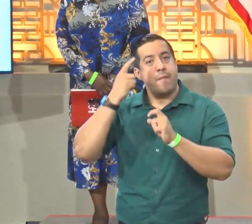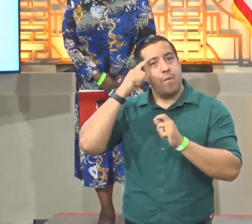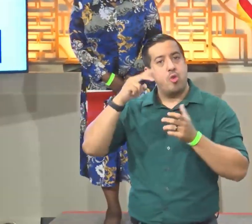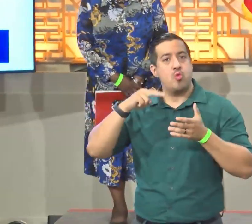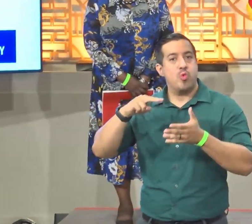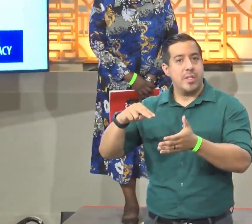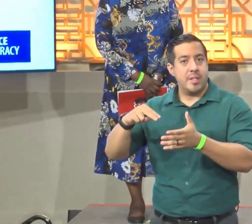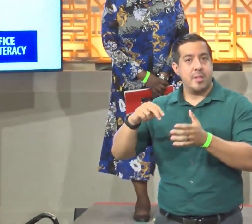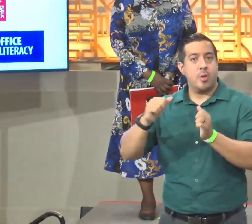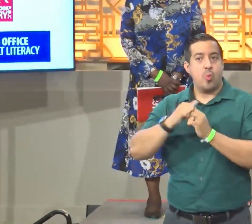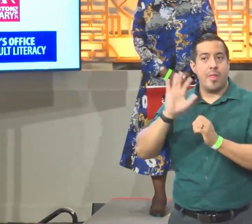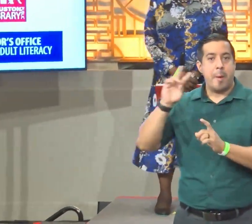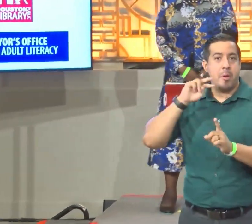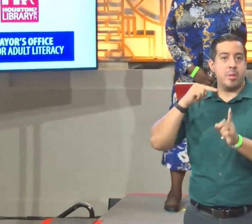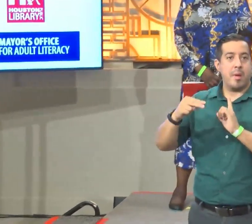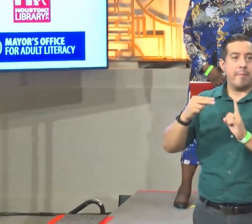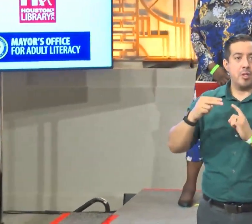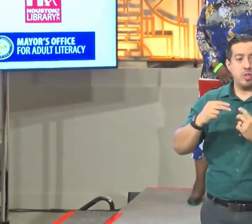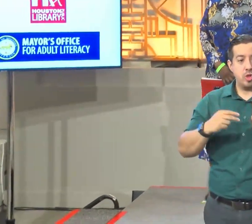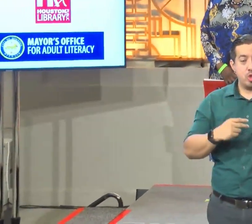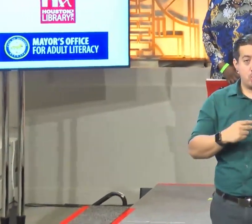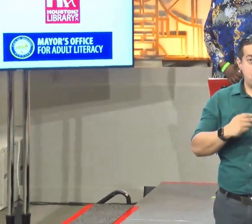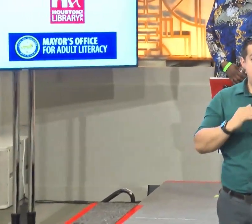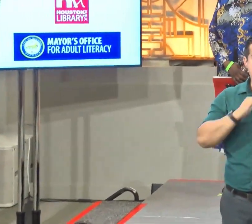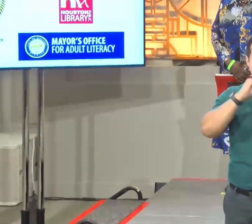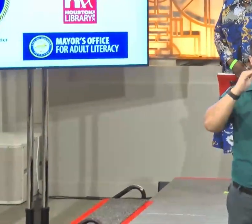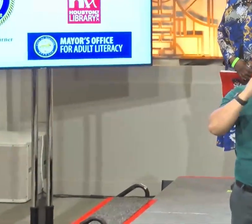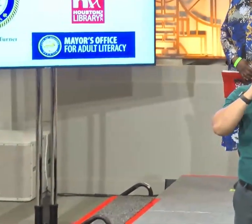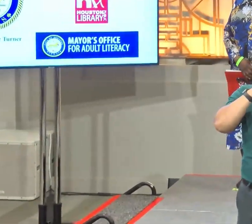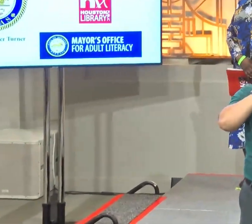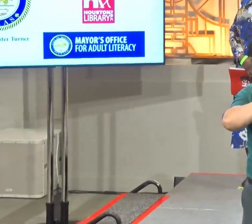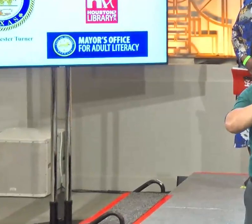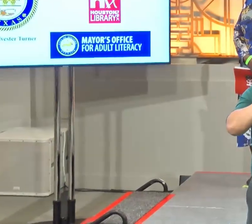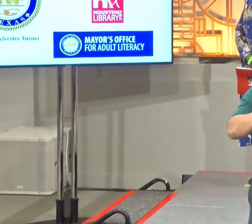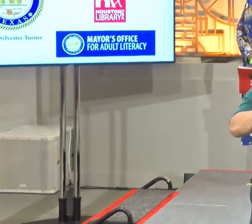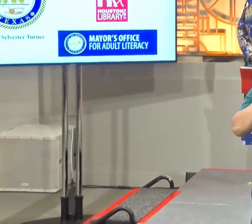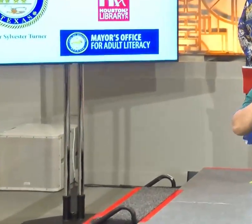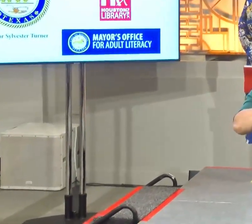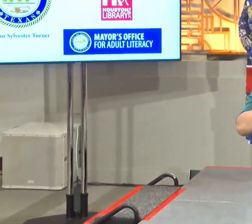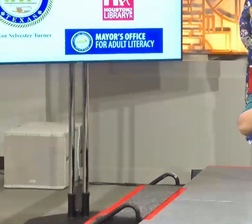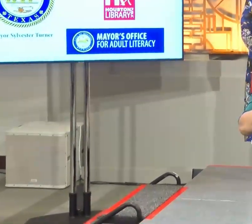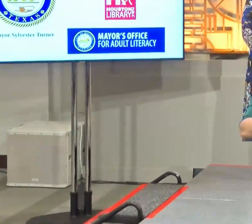reading with the perspective of 2 adult learners and a provider.